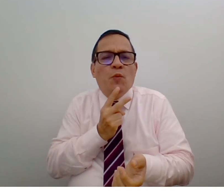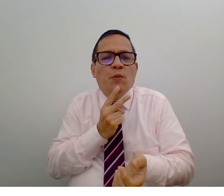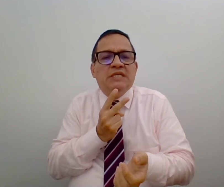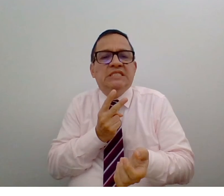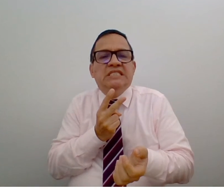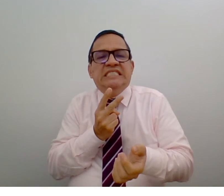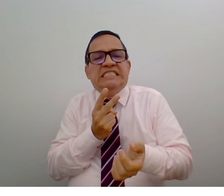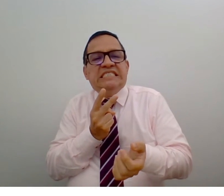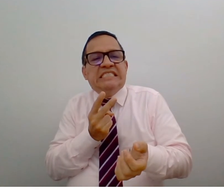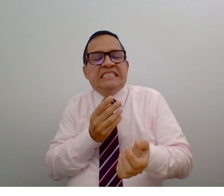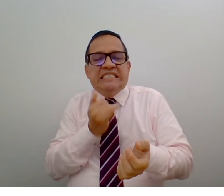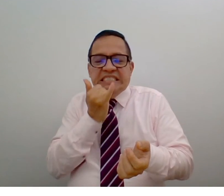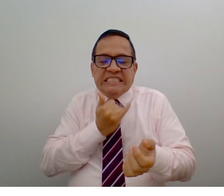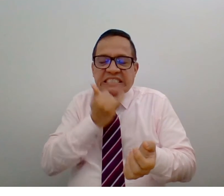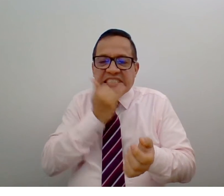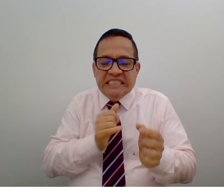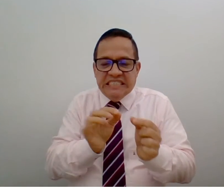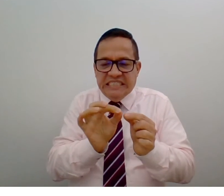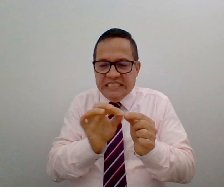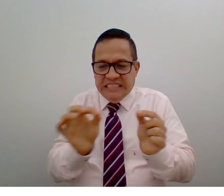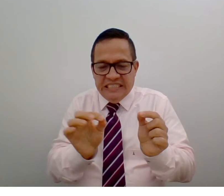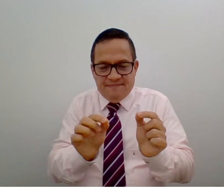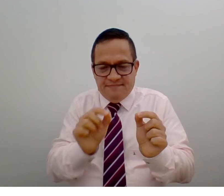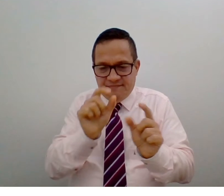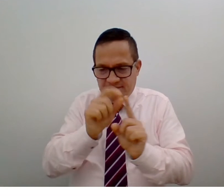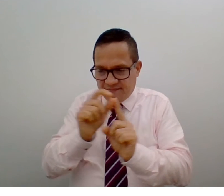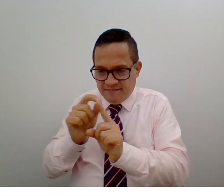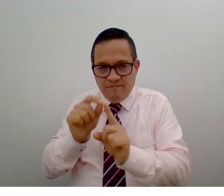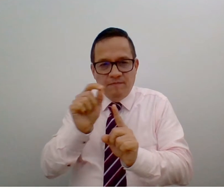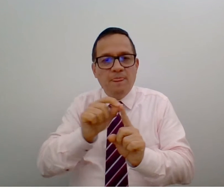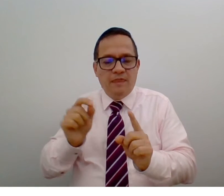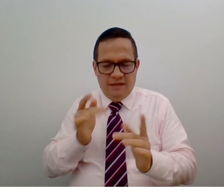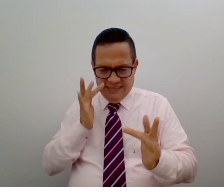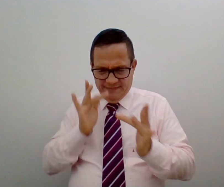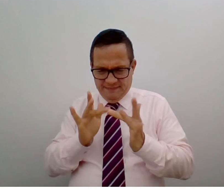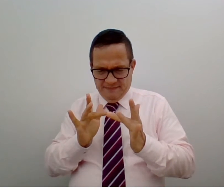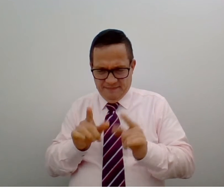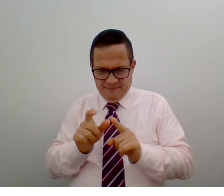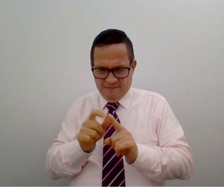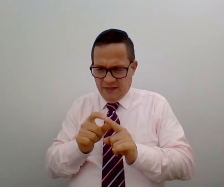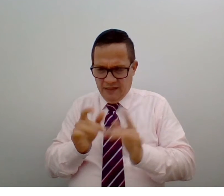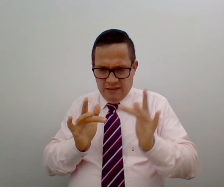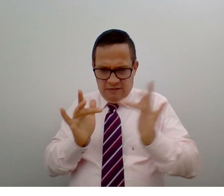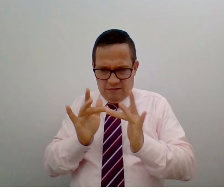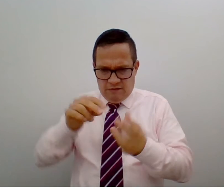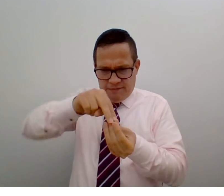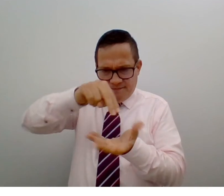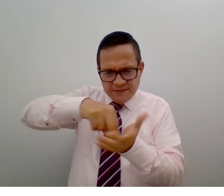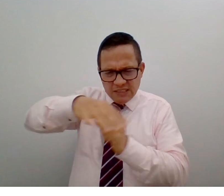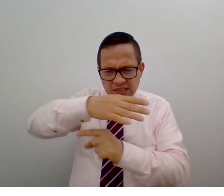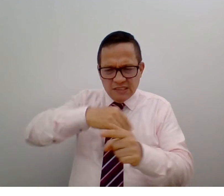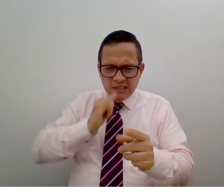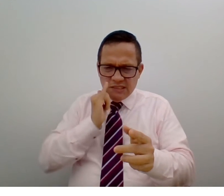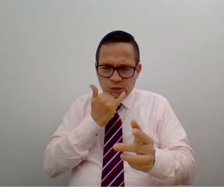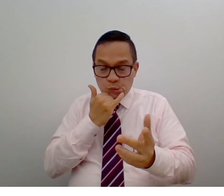mistakes in spelling and accuracy. The words don't fit the context, or they are